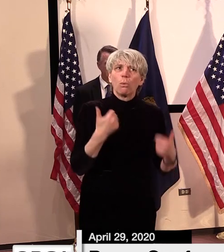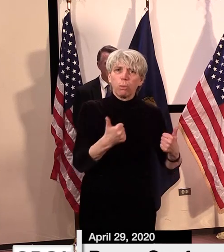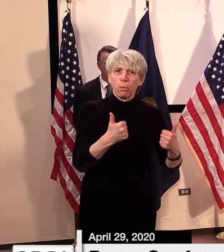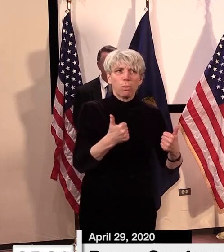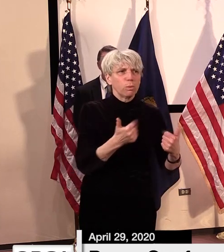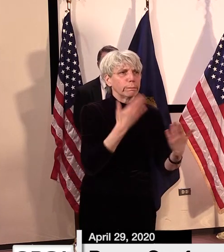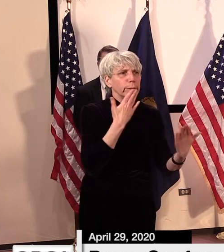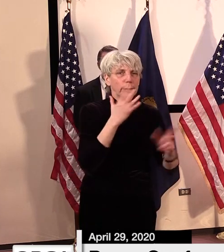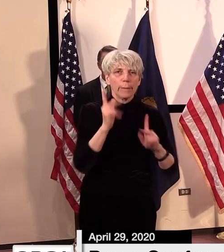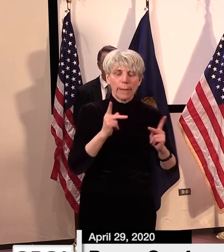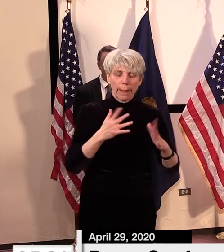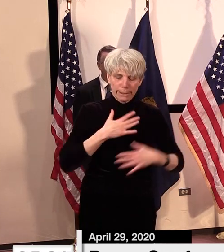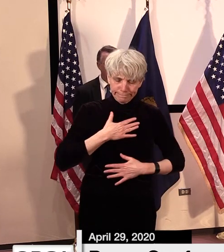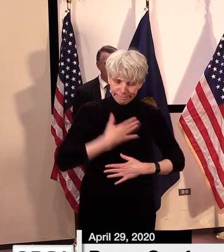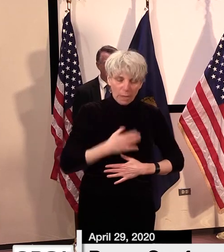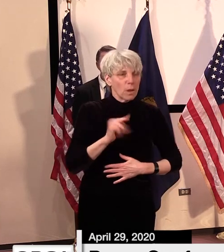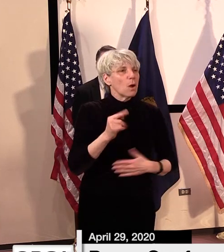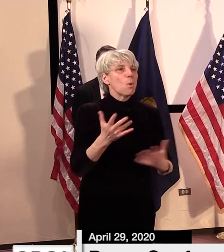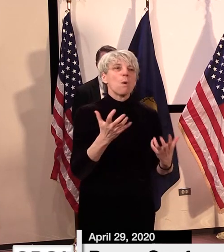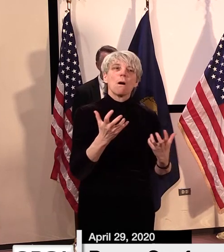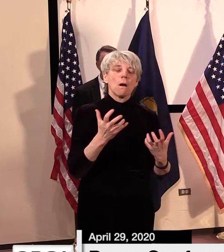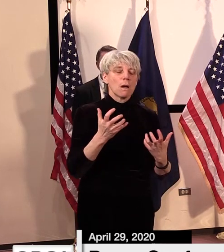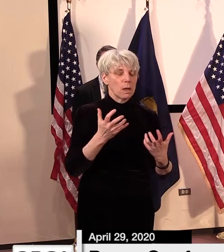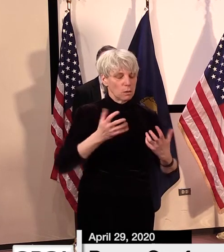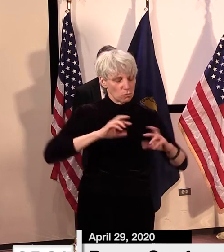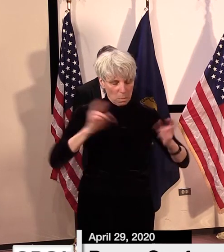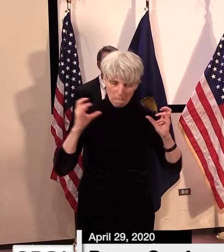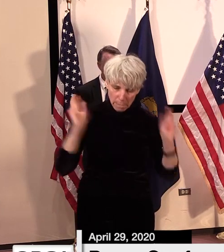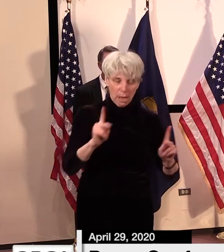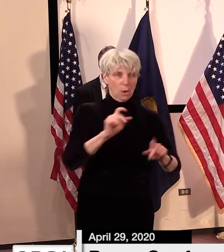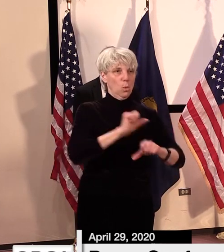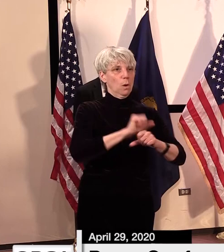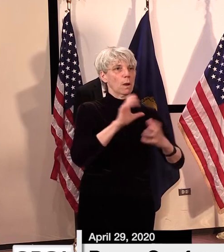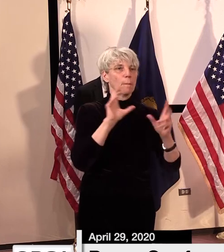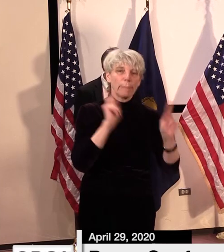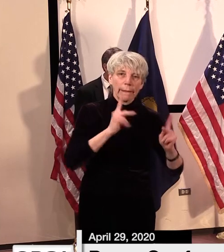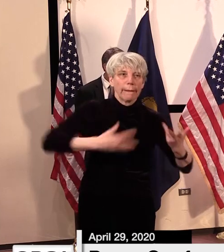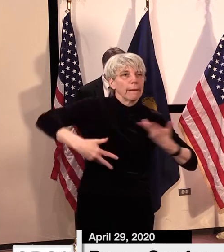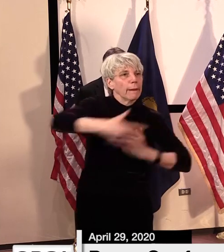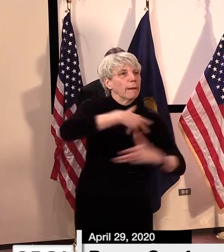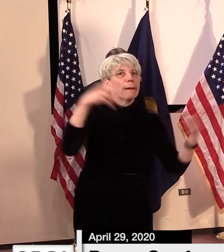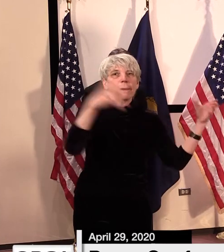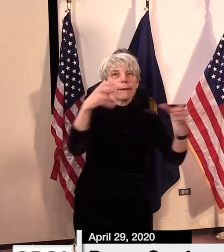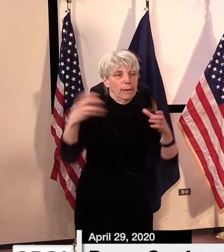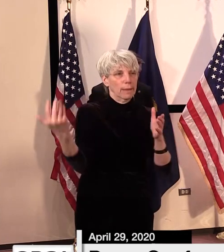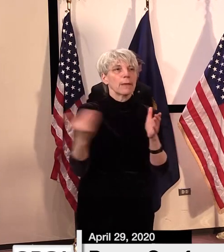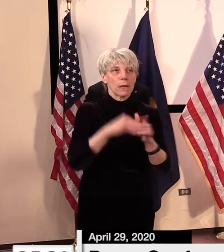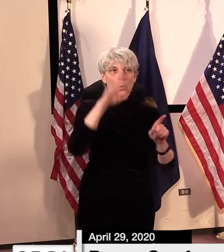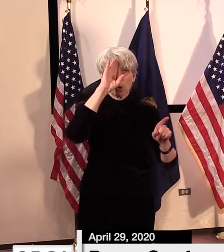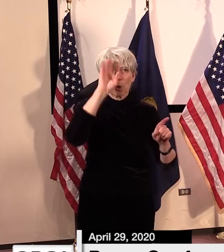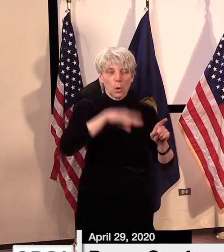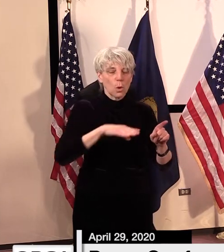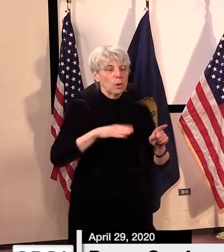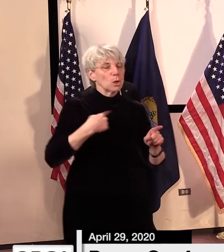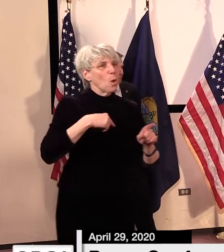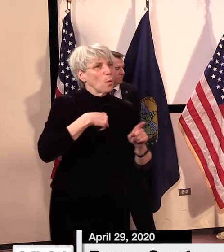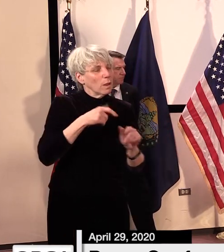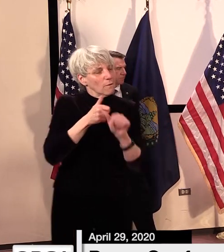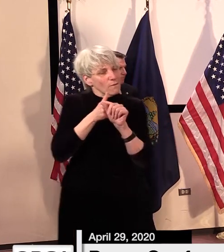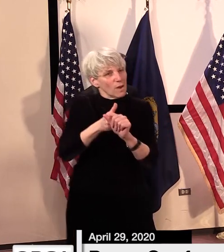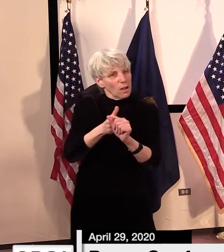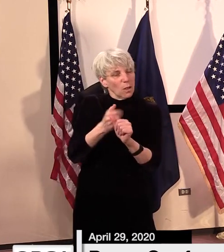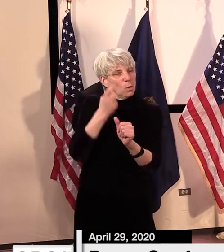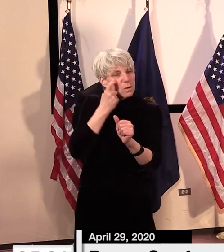have us ease up on. So this is all really done from a very evidence and science-based